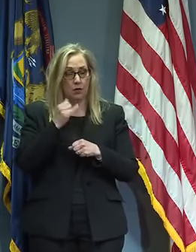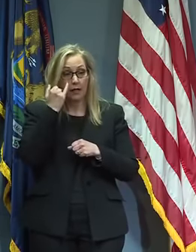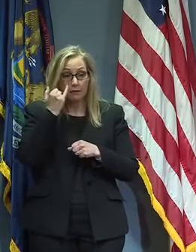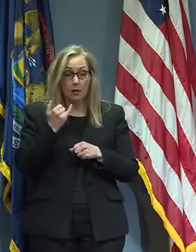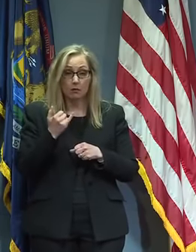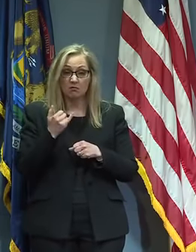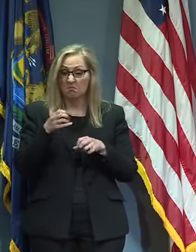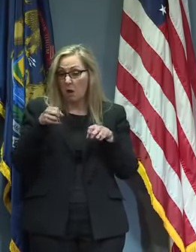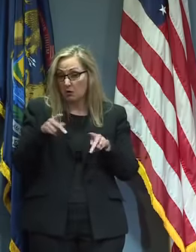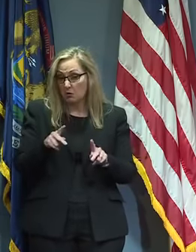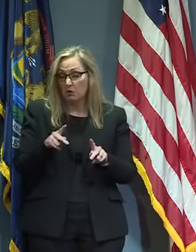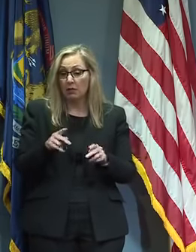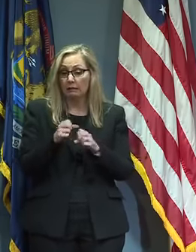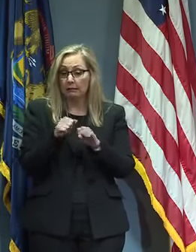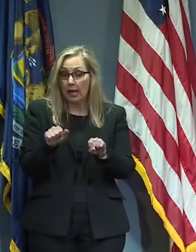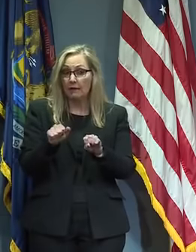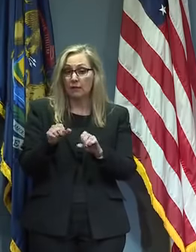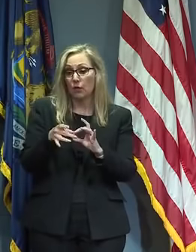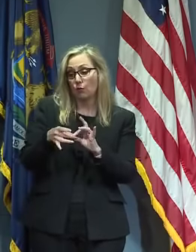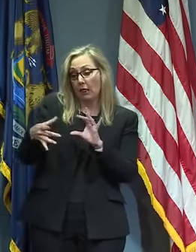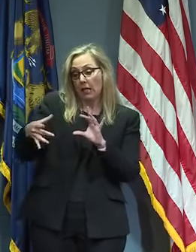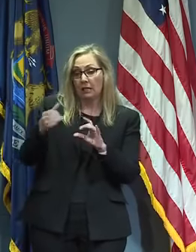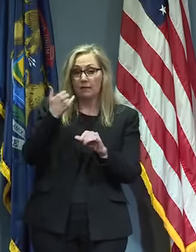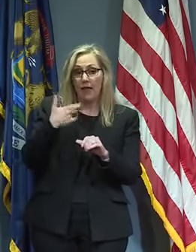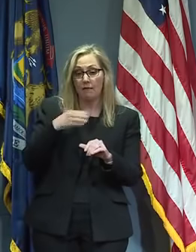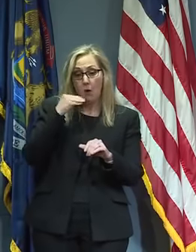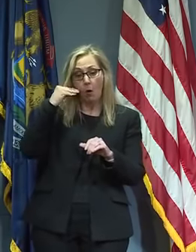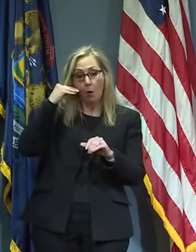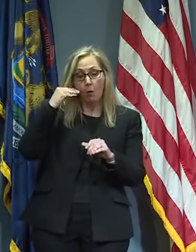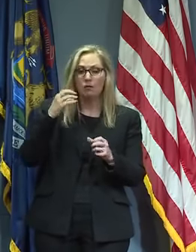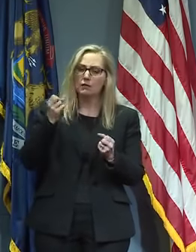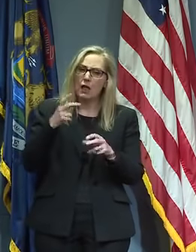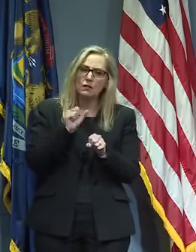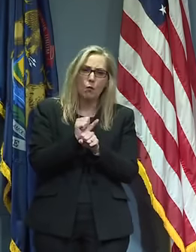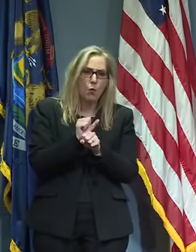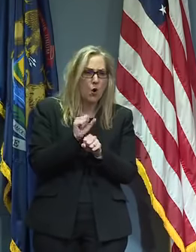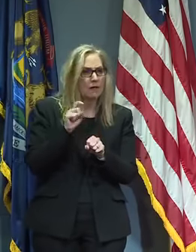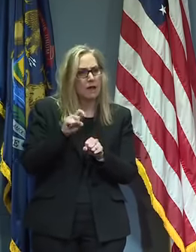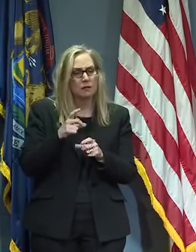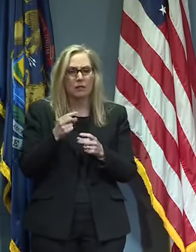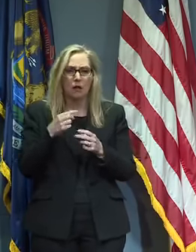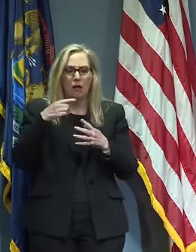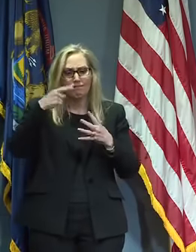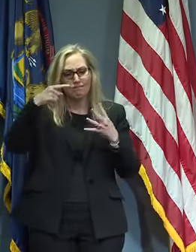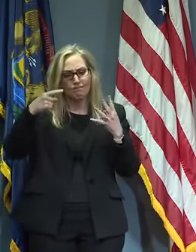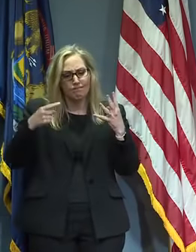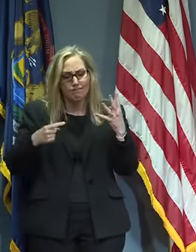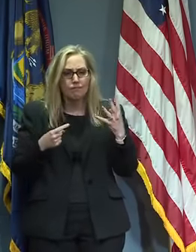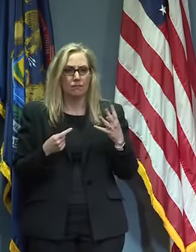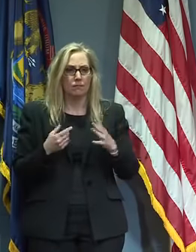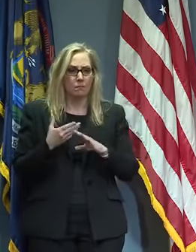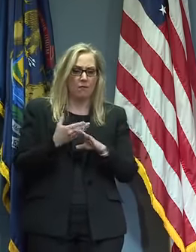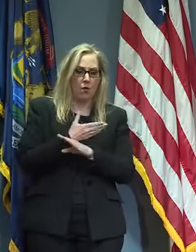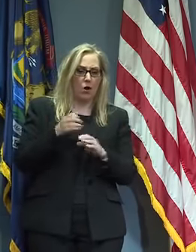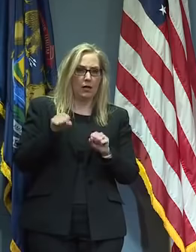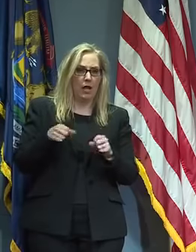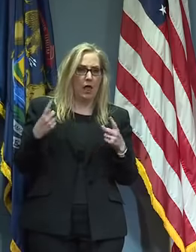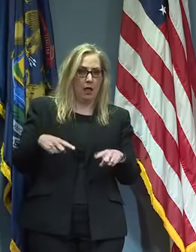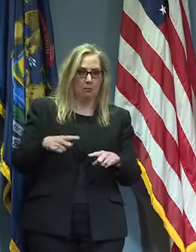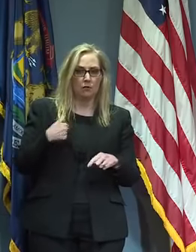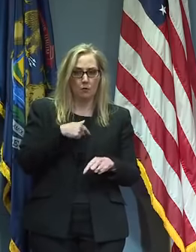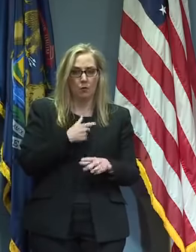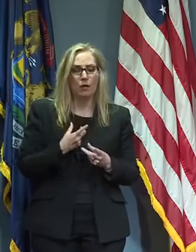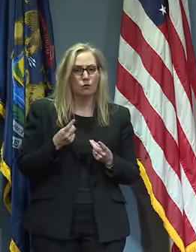to safely release people, where they have a home. I mean, there's an incredible amount of work that has to be done in that process, and we are doing it to